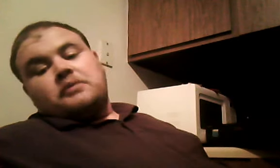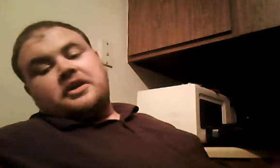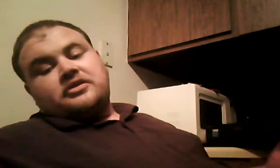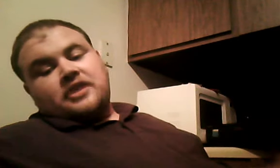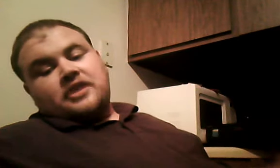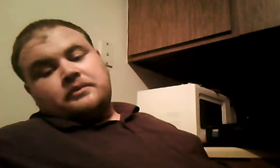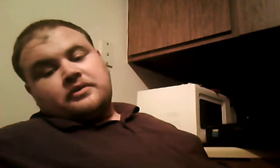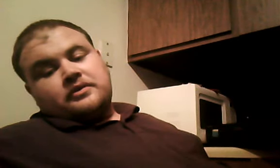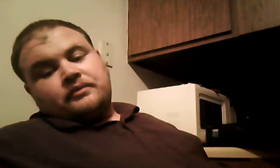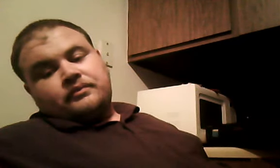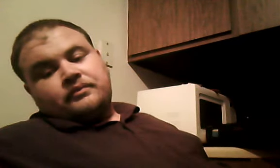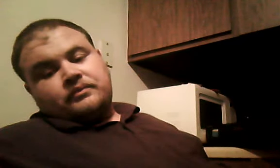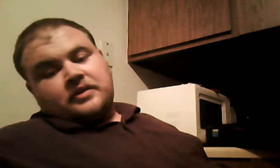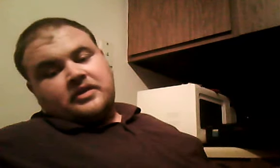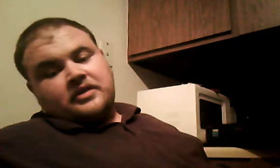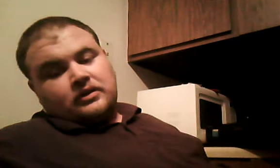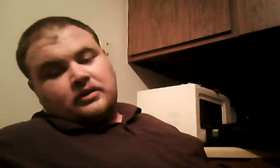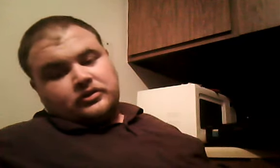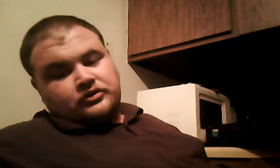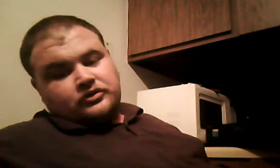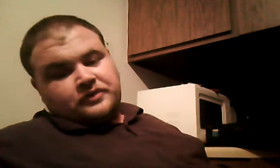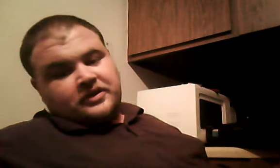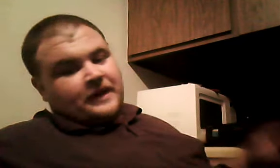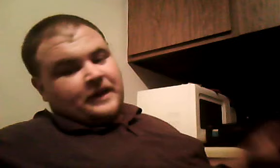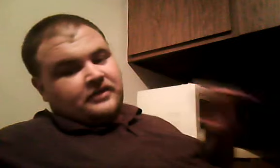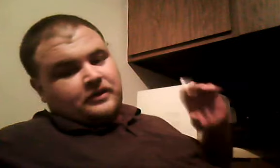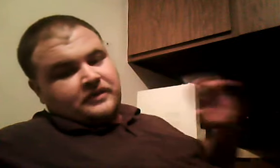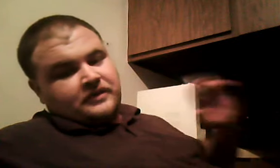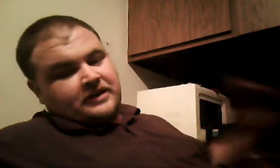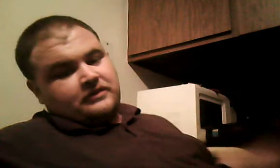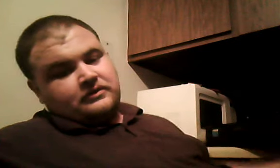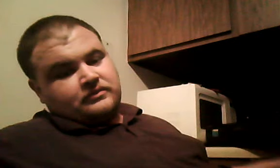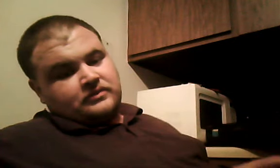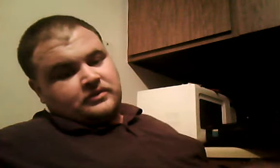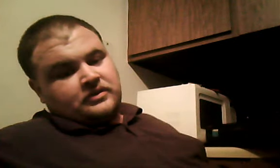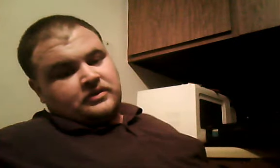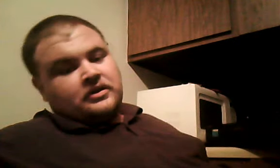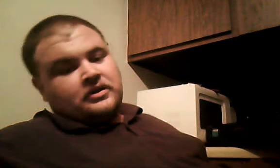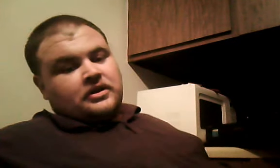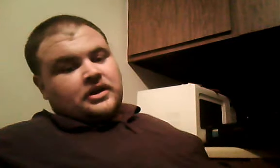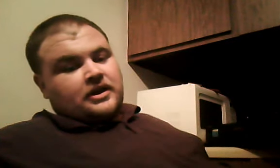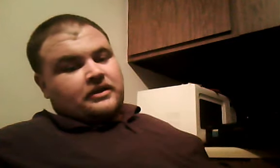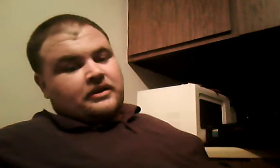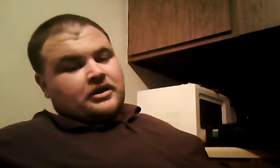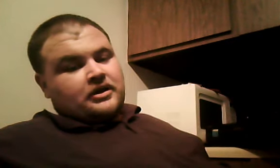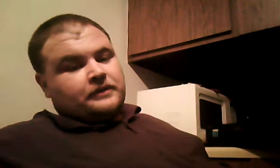Mickey, James, and Tara lose because Madison comes out. And then, um,